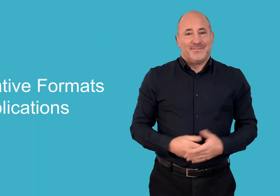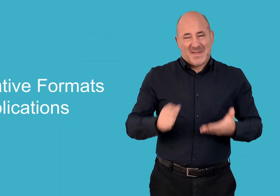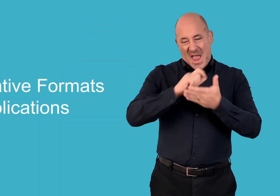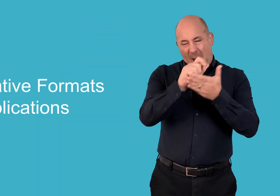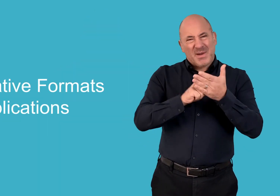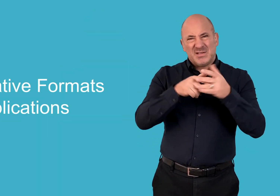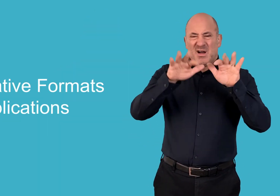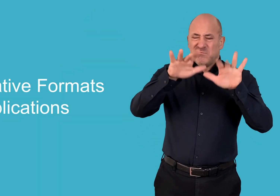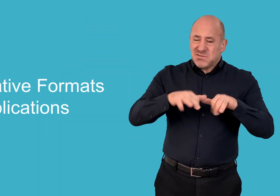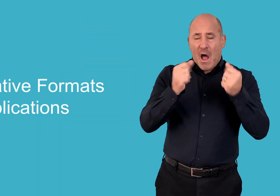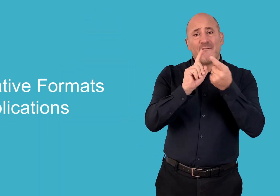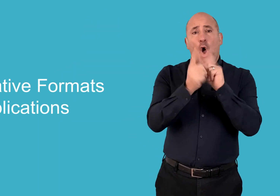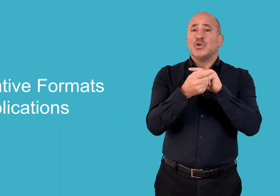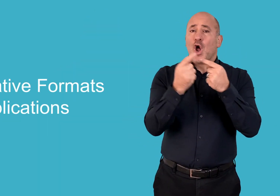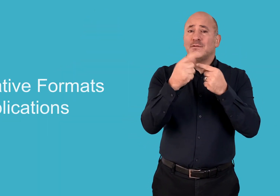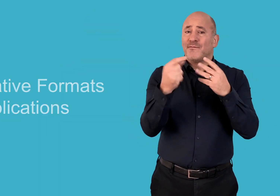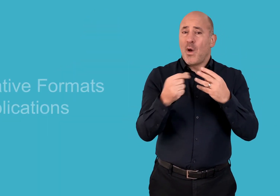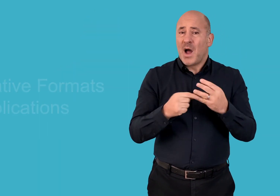Alternative formats for applications.